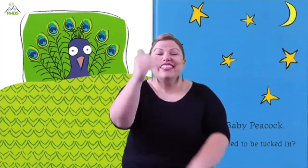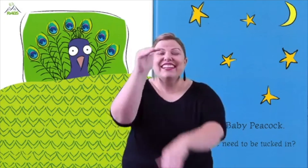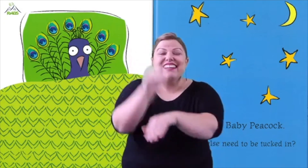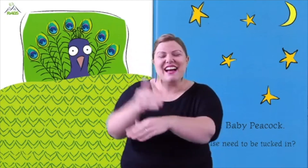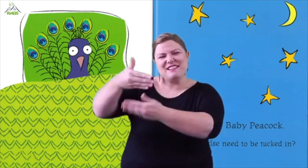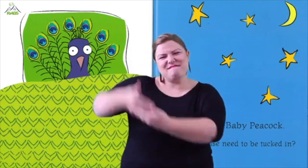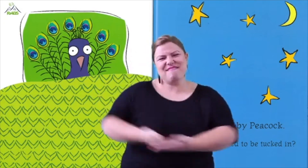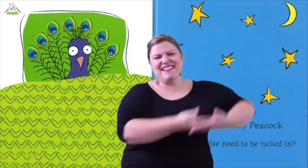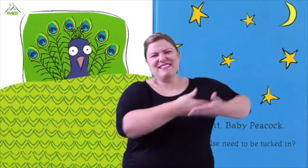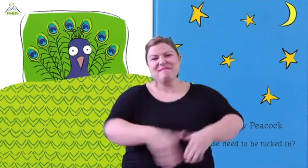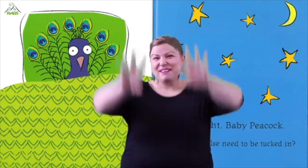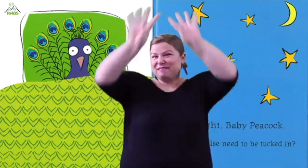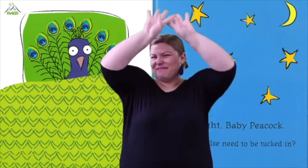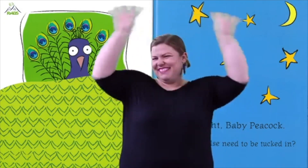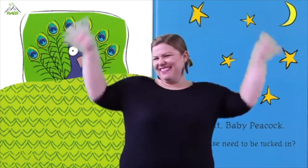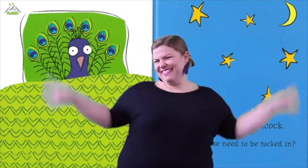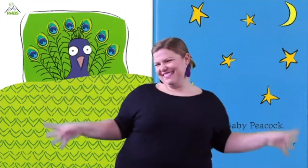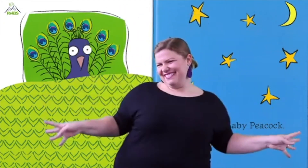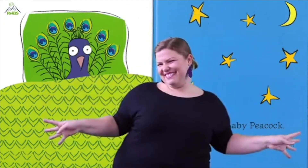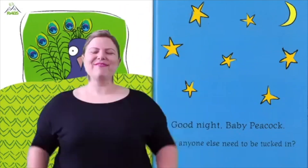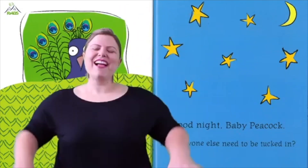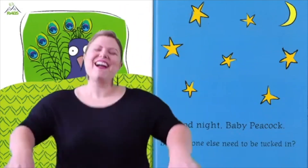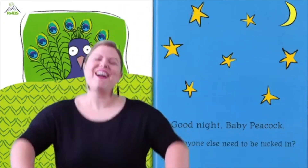Oh, good night, baby peacock.